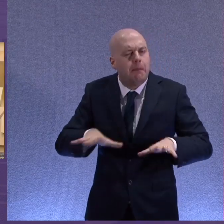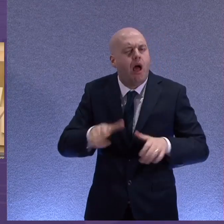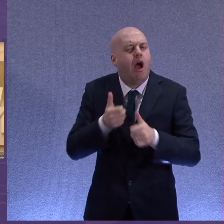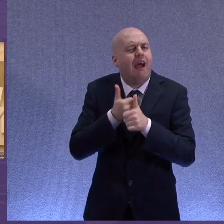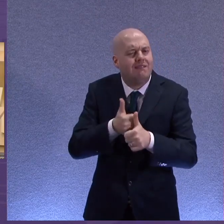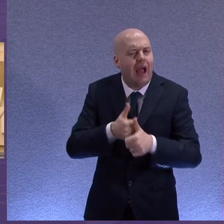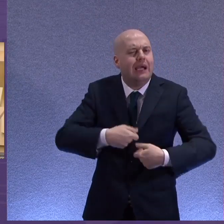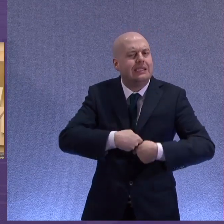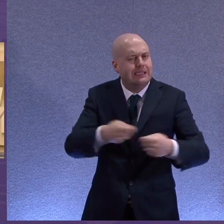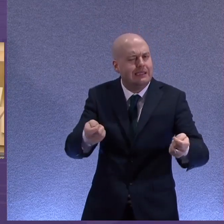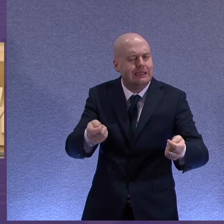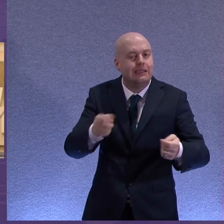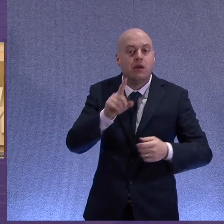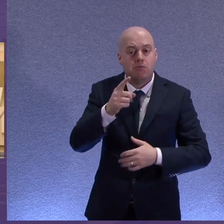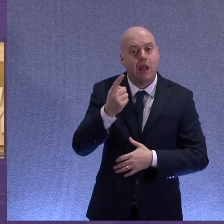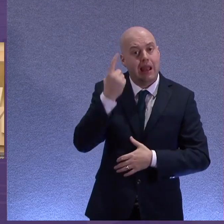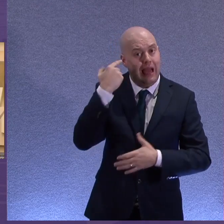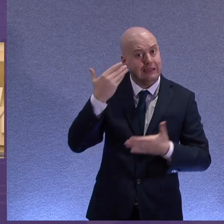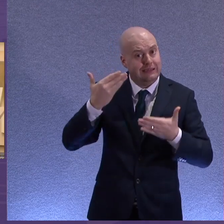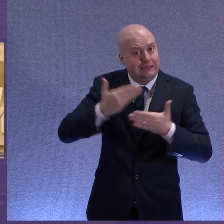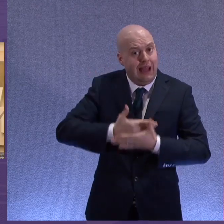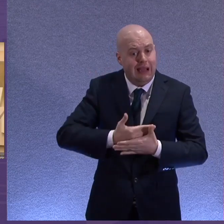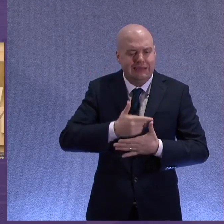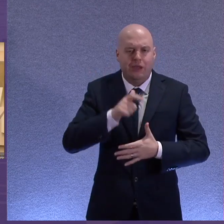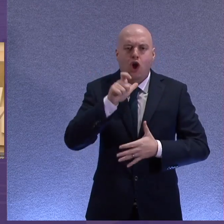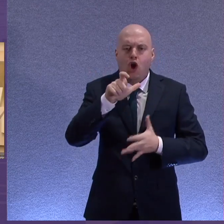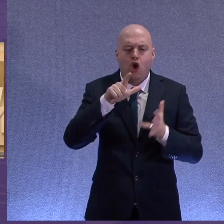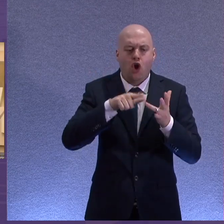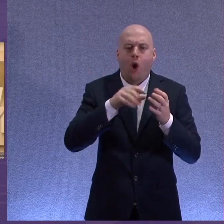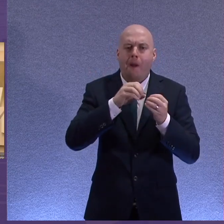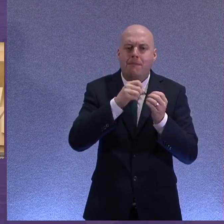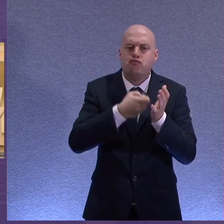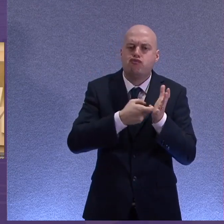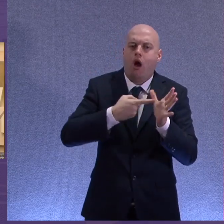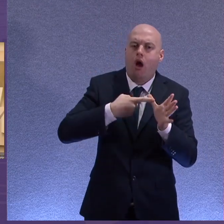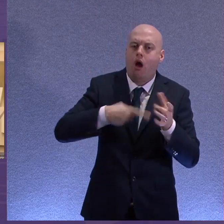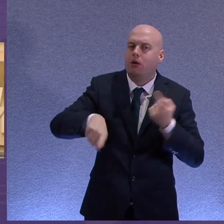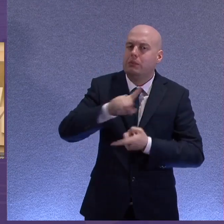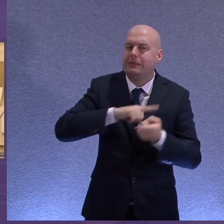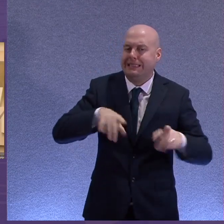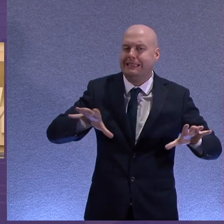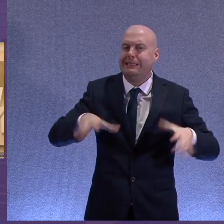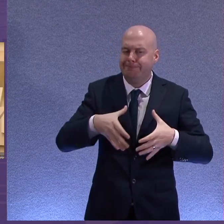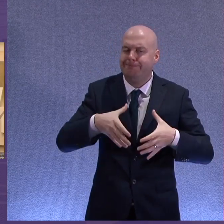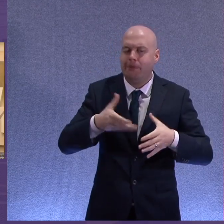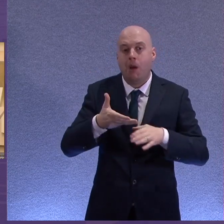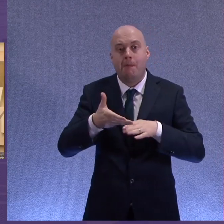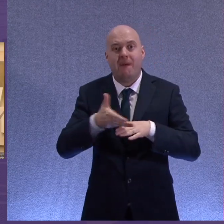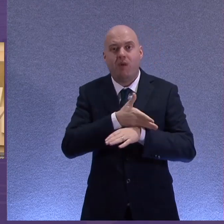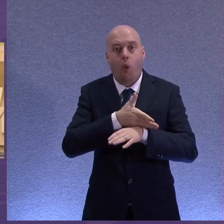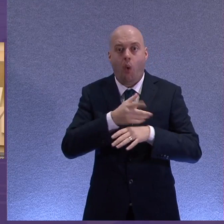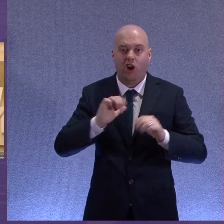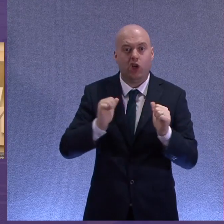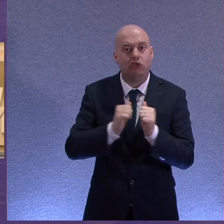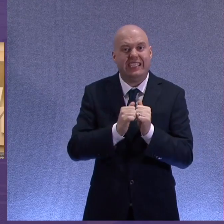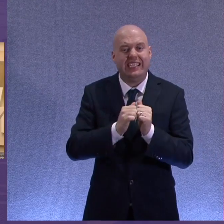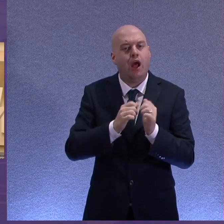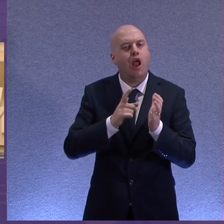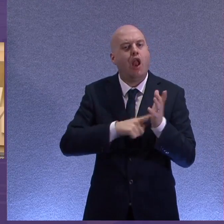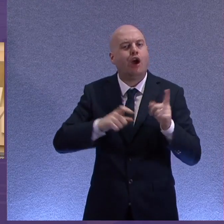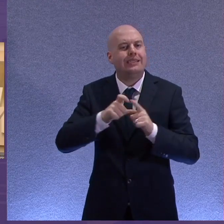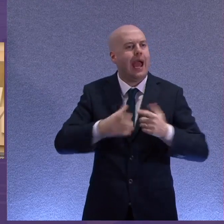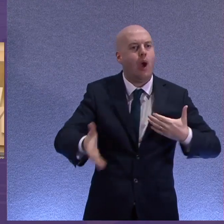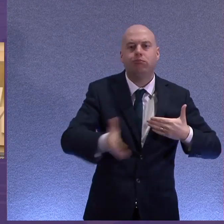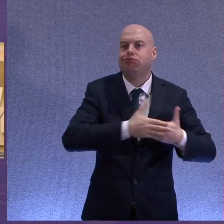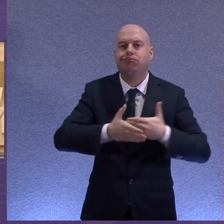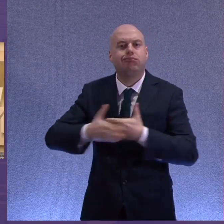the COBRA call, before the lockdown measures were announced, we agreed to coordinate the timing and the